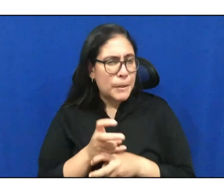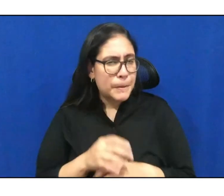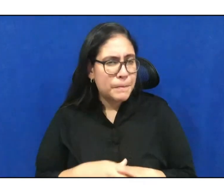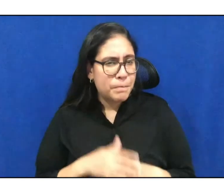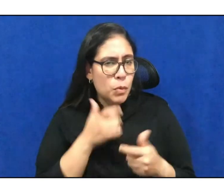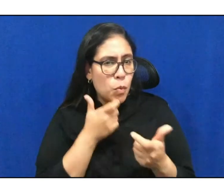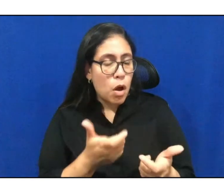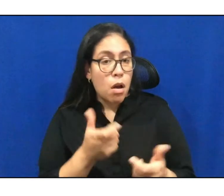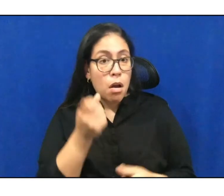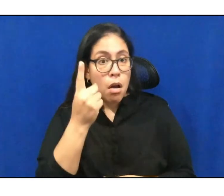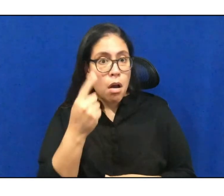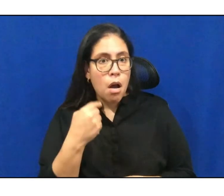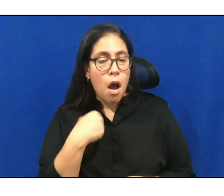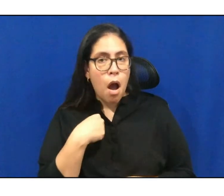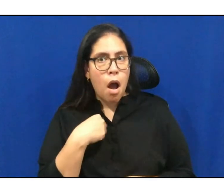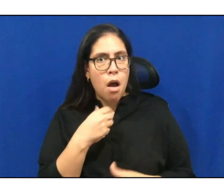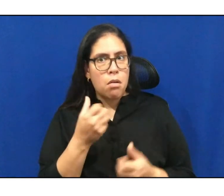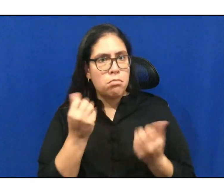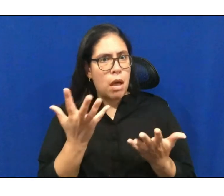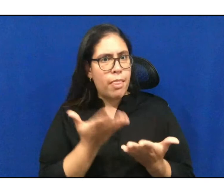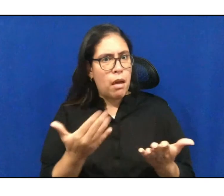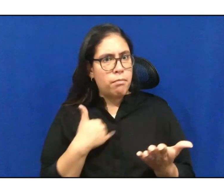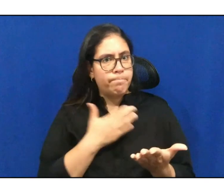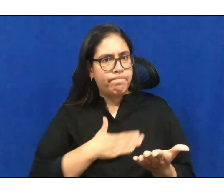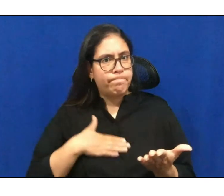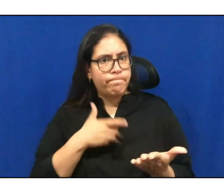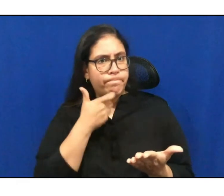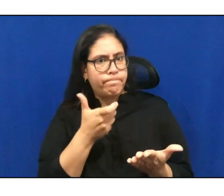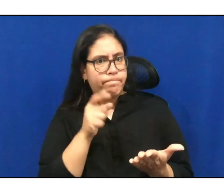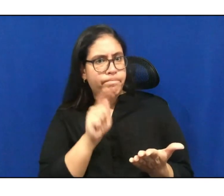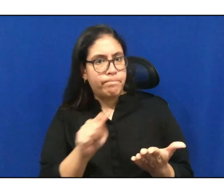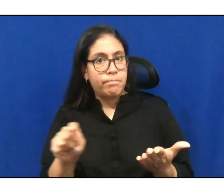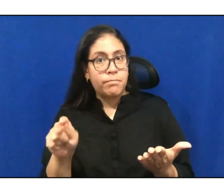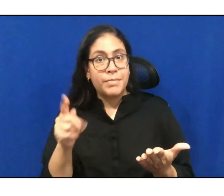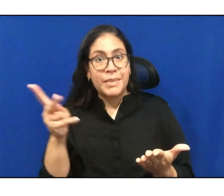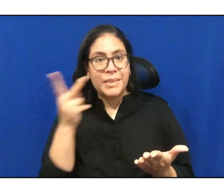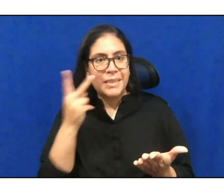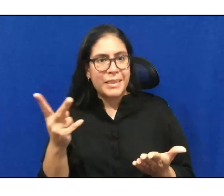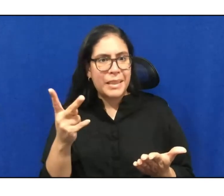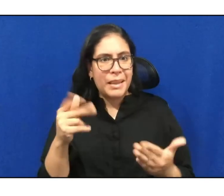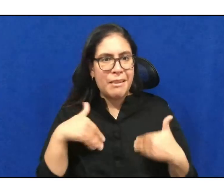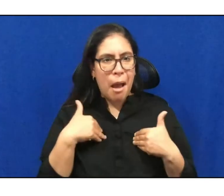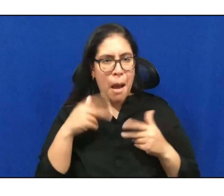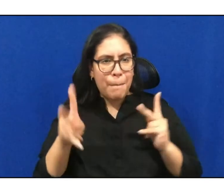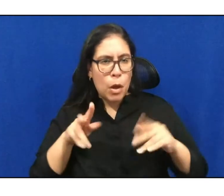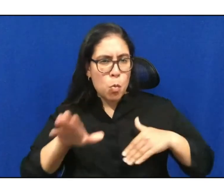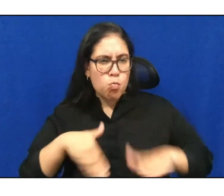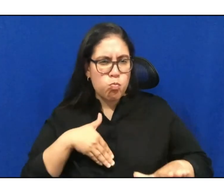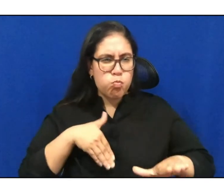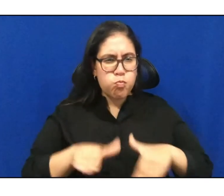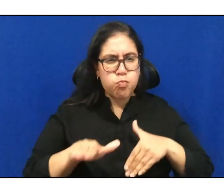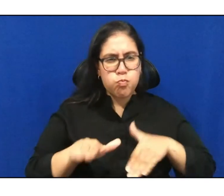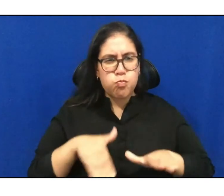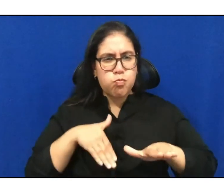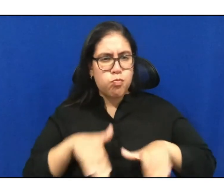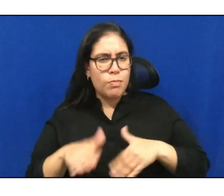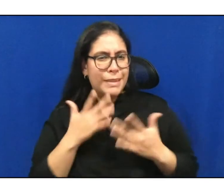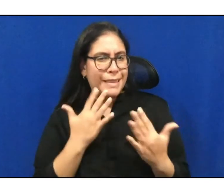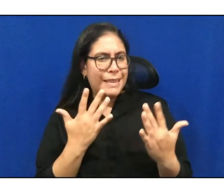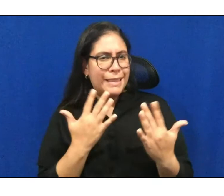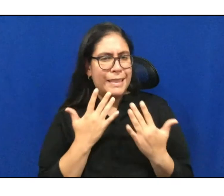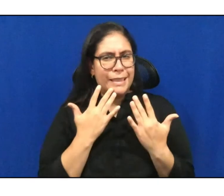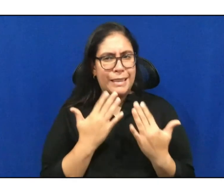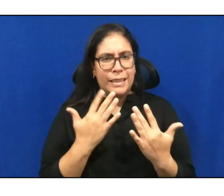about Eyes on the Prize. When you see the young people like marching down the street and singing, there's this kind of balance, right? So I